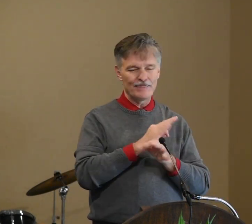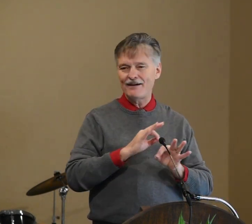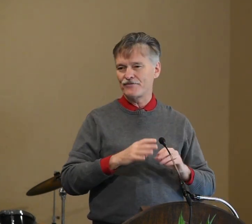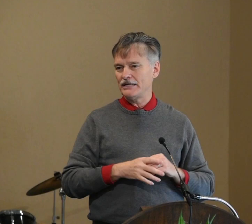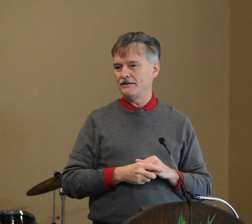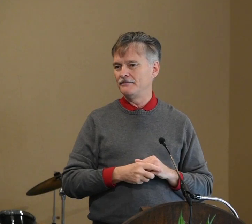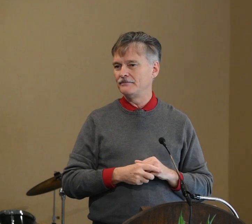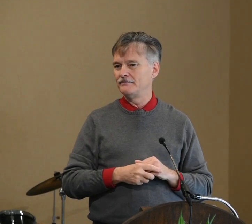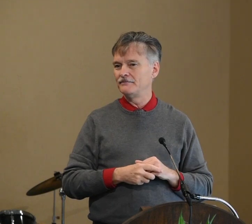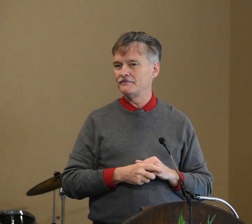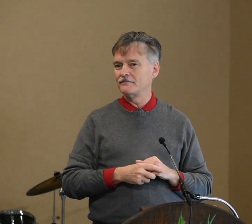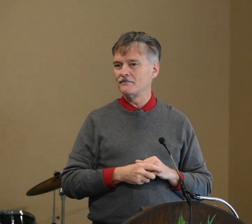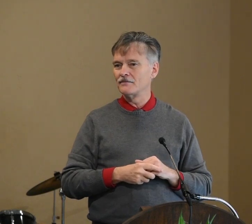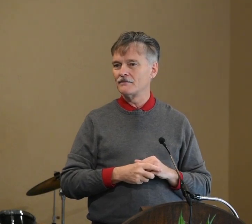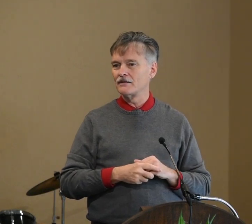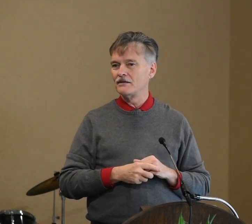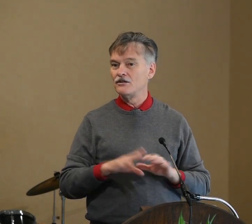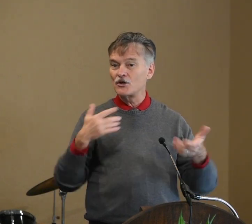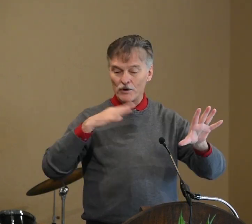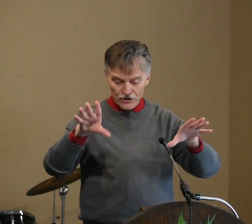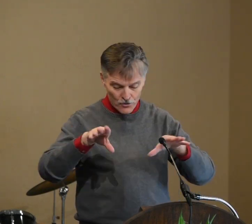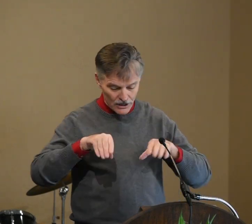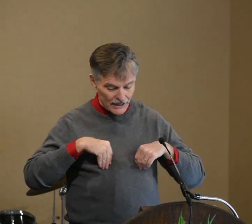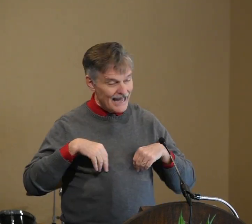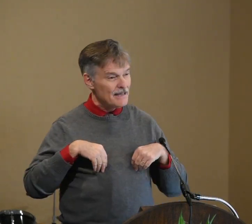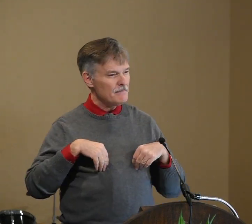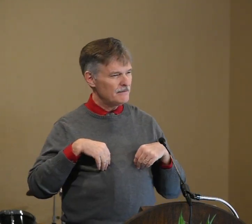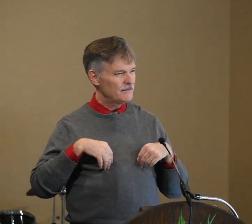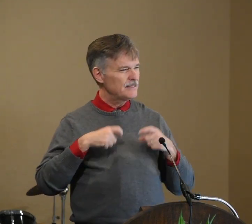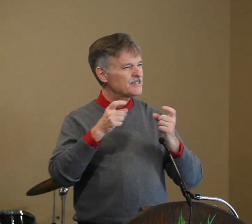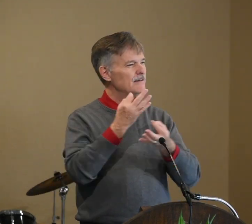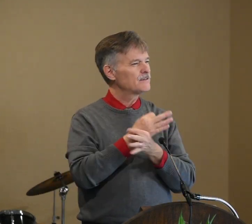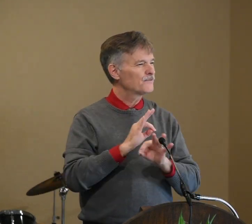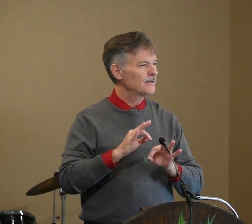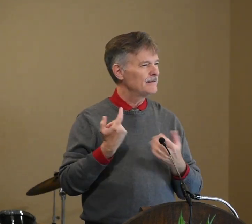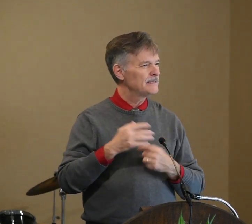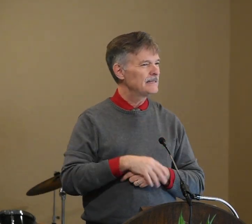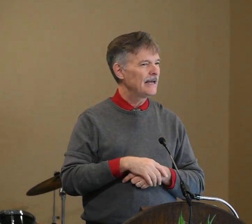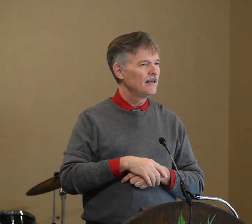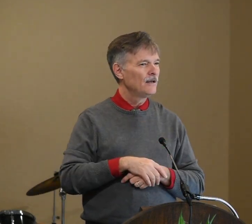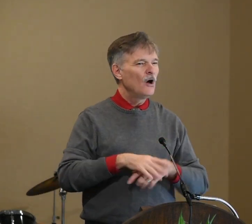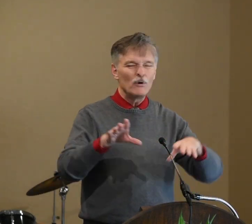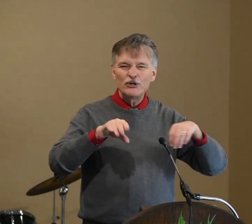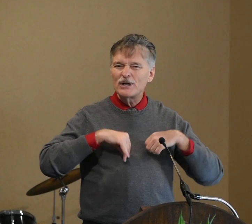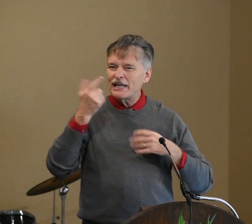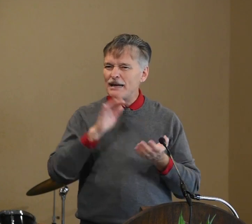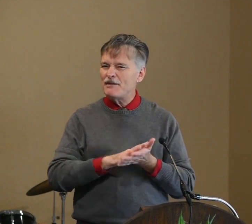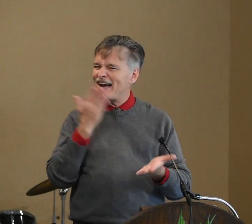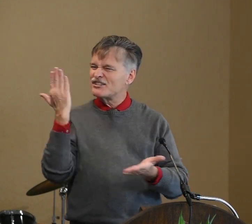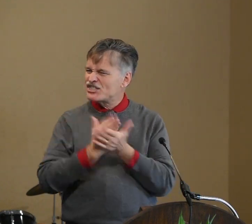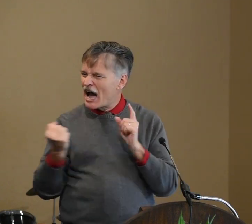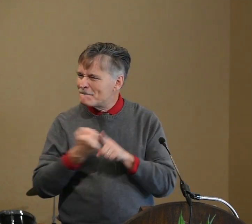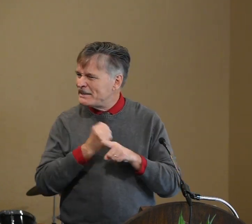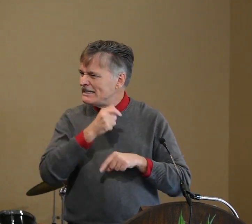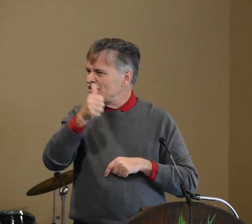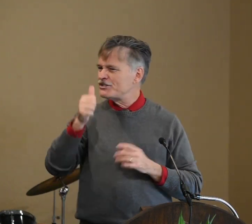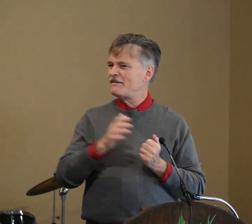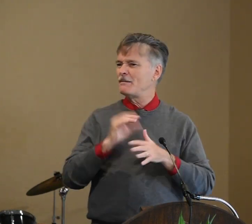in that freedom. So will you claim this gift of freedom today? Will you claim the fact? Stop beating yourself up.